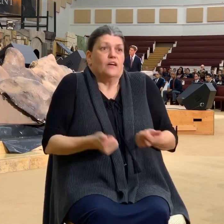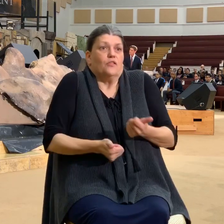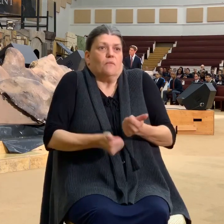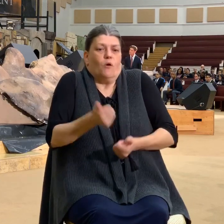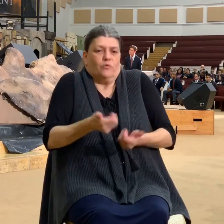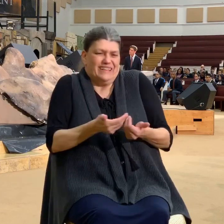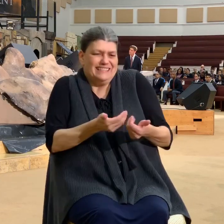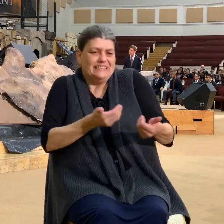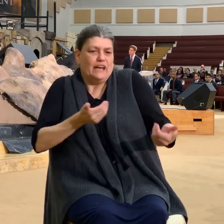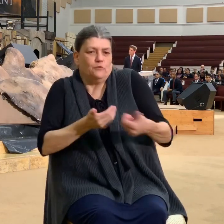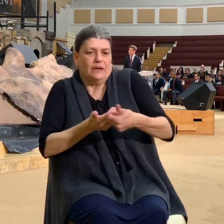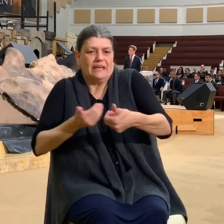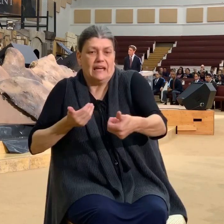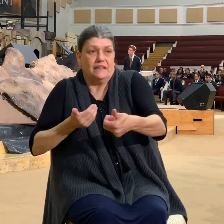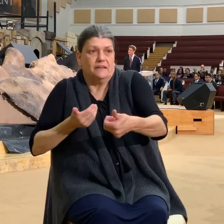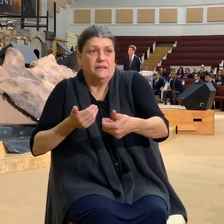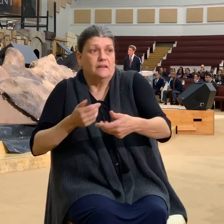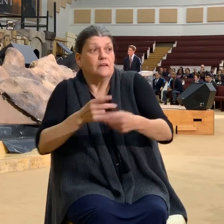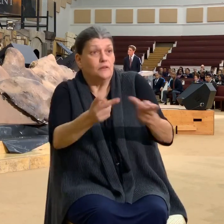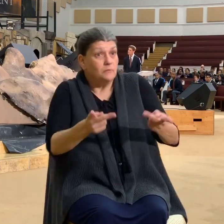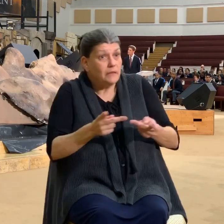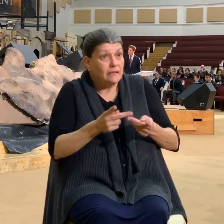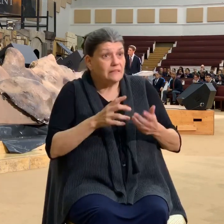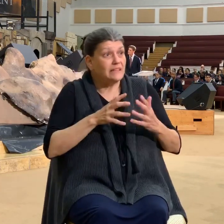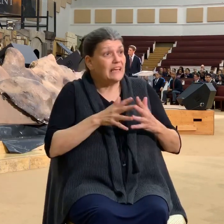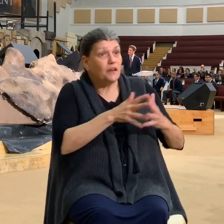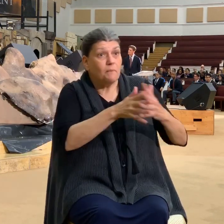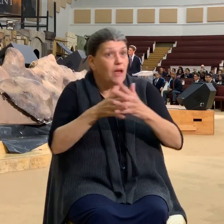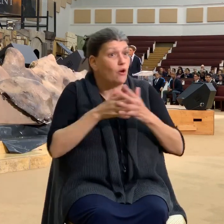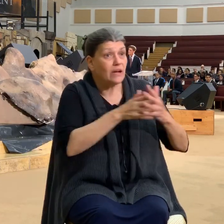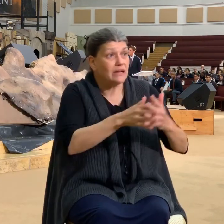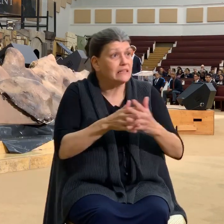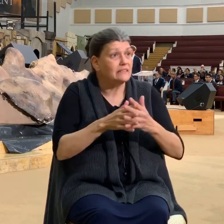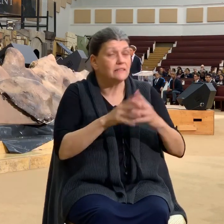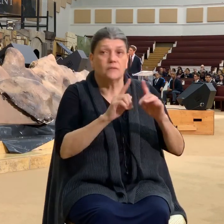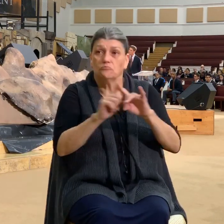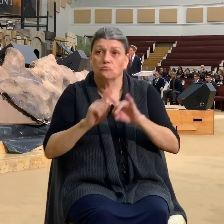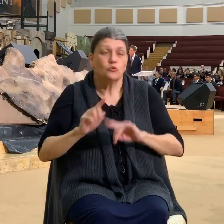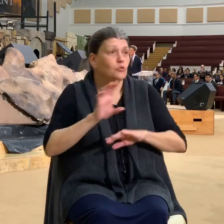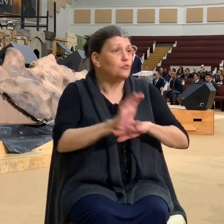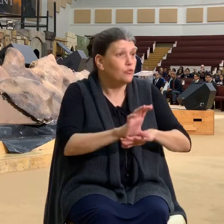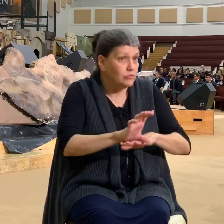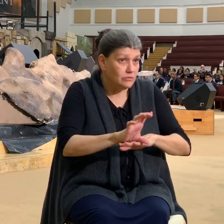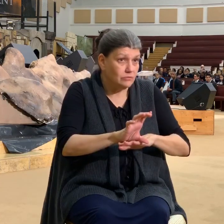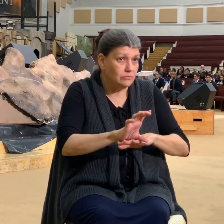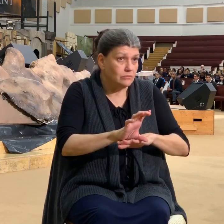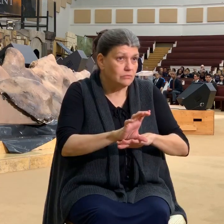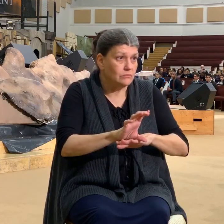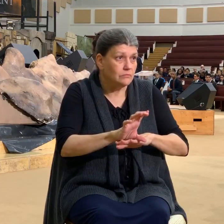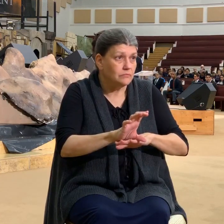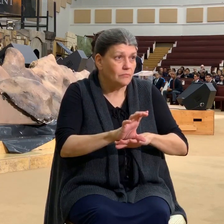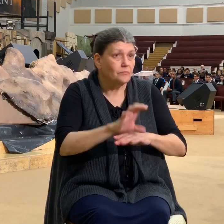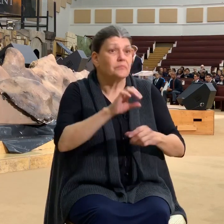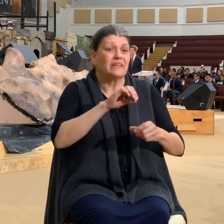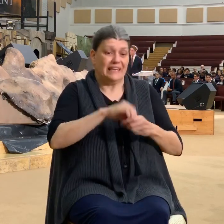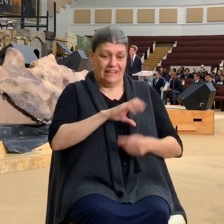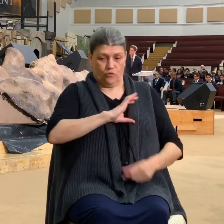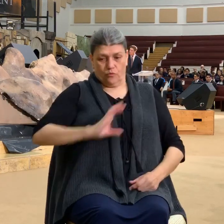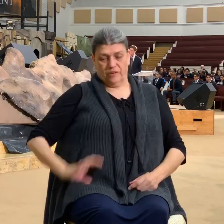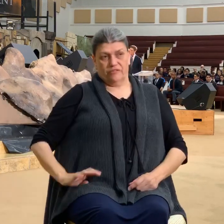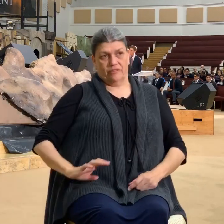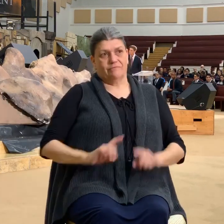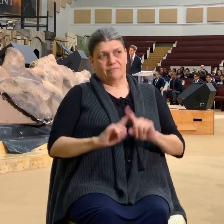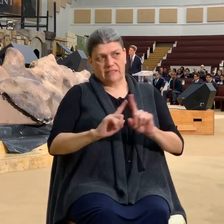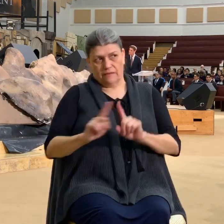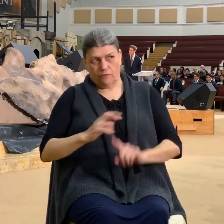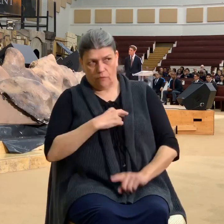in America is Sunday morning at church time. And the reality is that in Christendom,